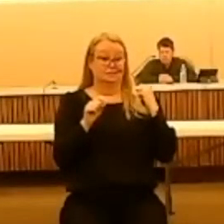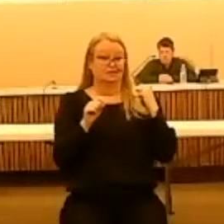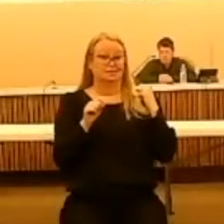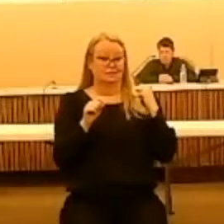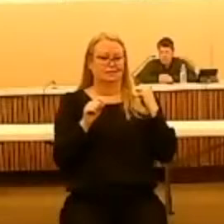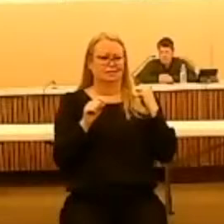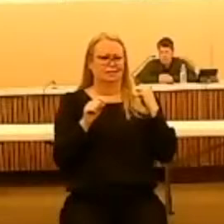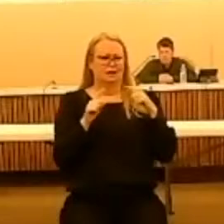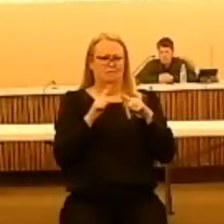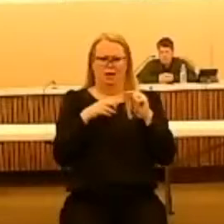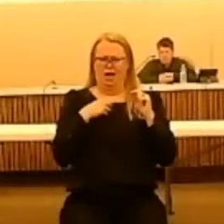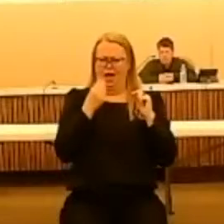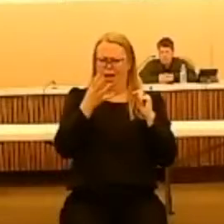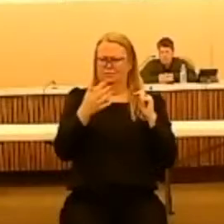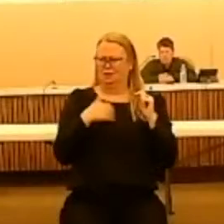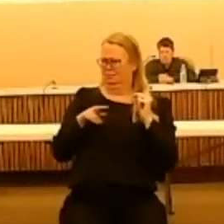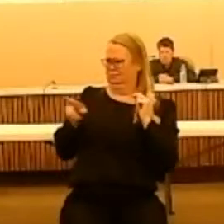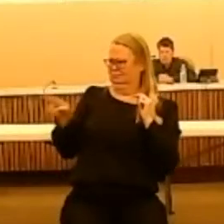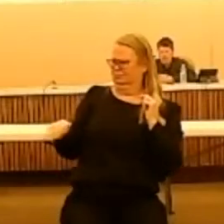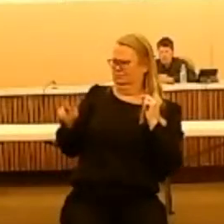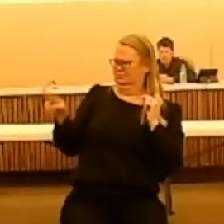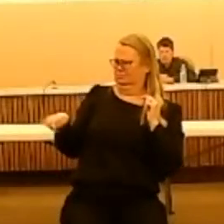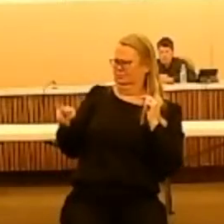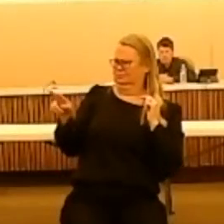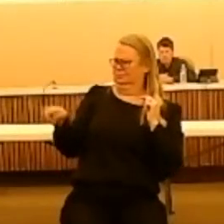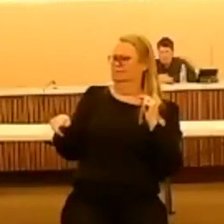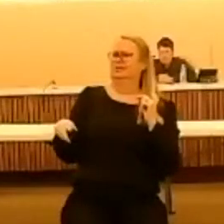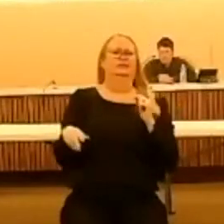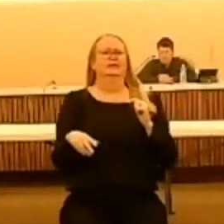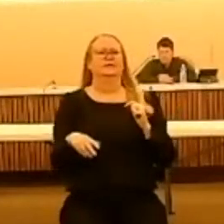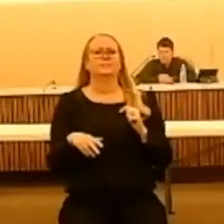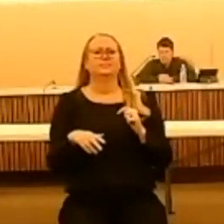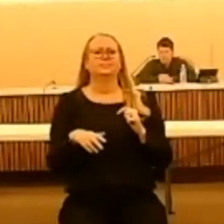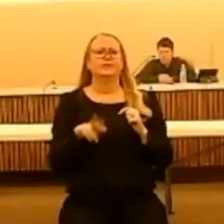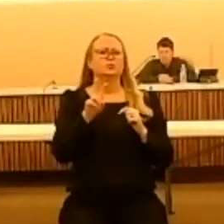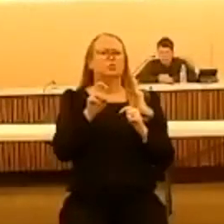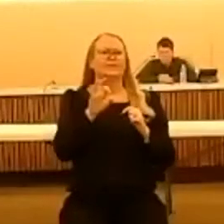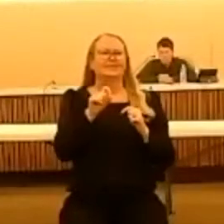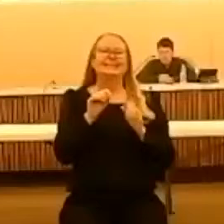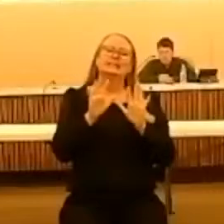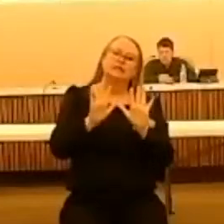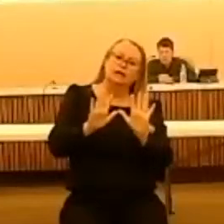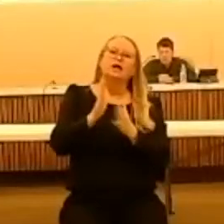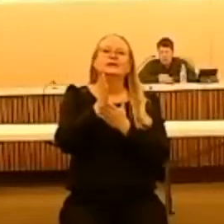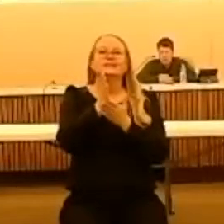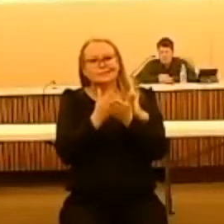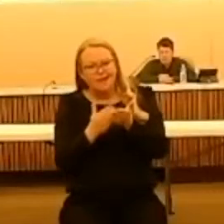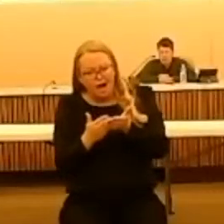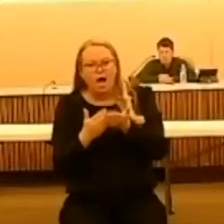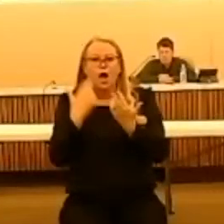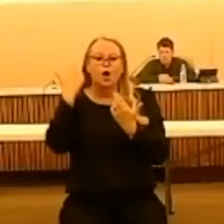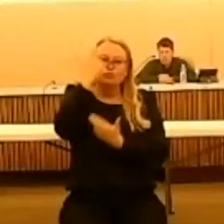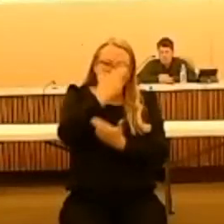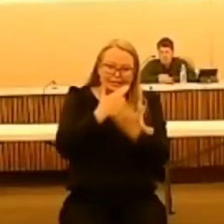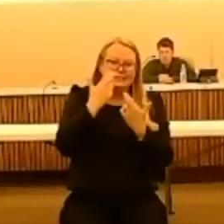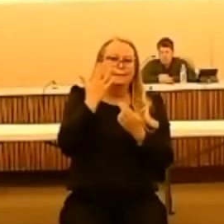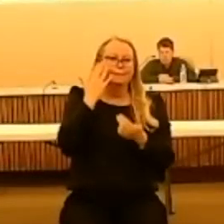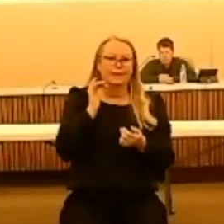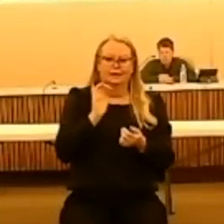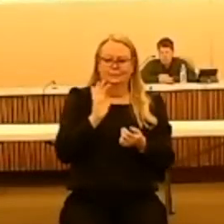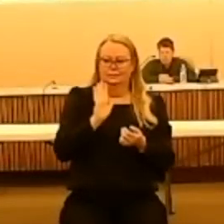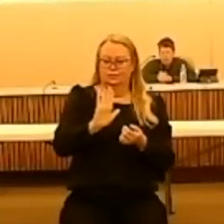I'm just pointing out that from, you know, one of the reasons some of it's done that way is because, again, a lot of these times the